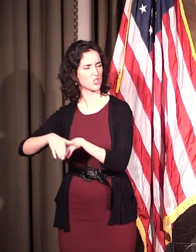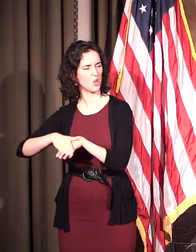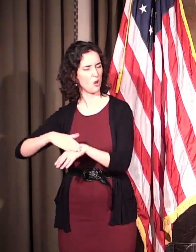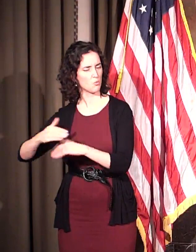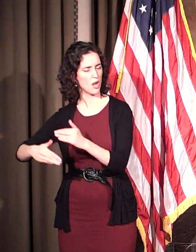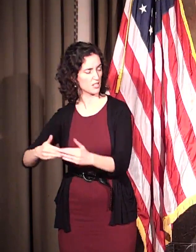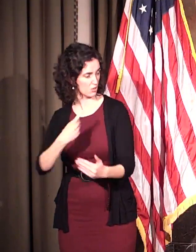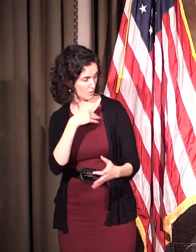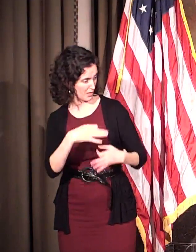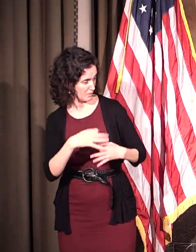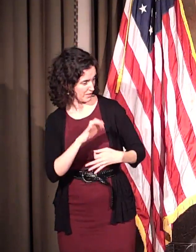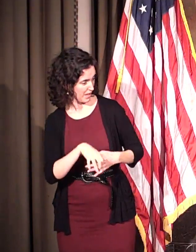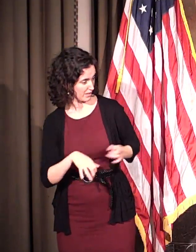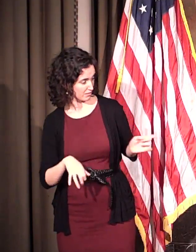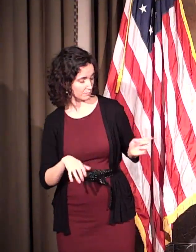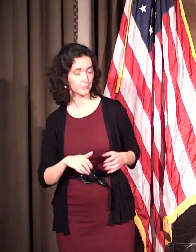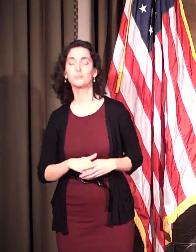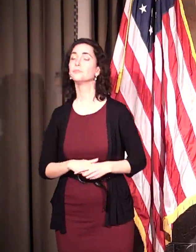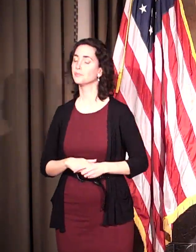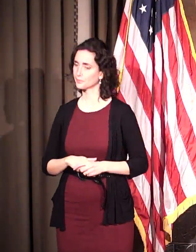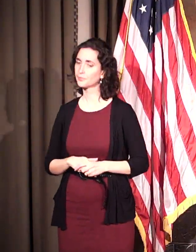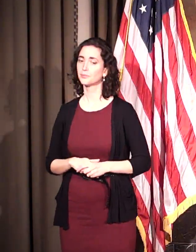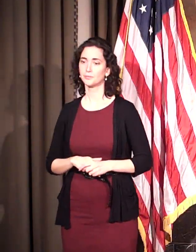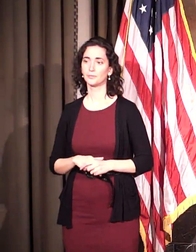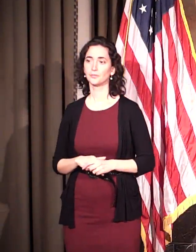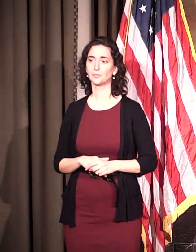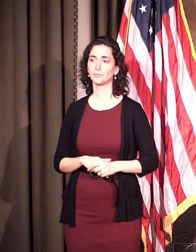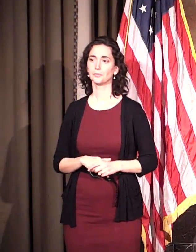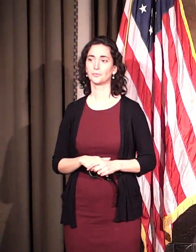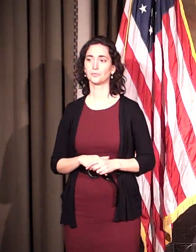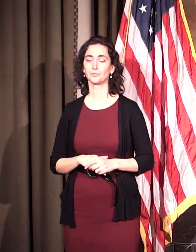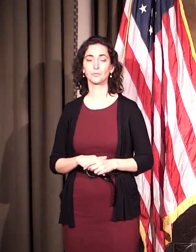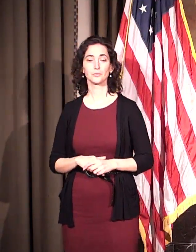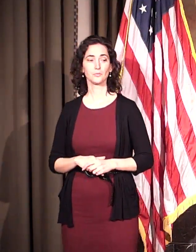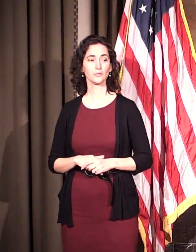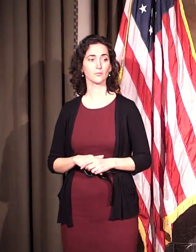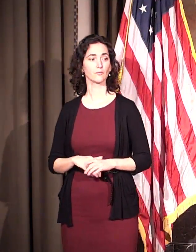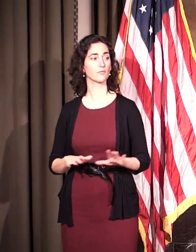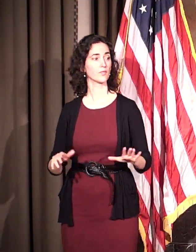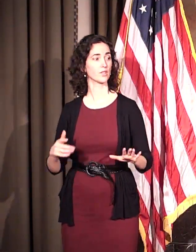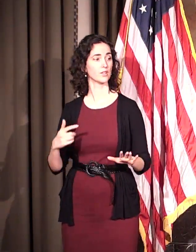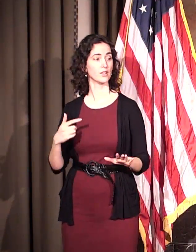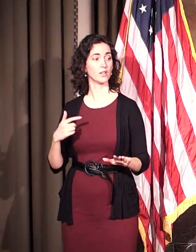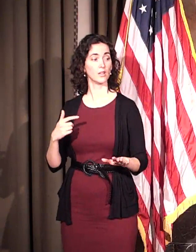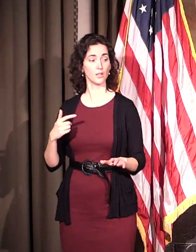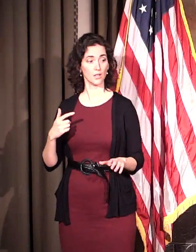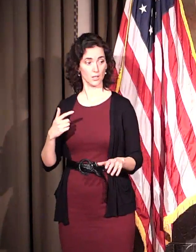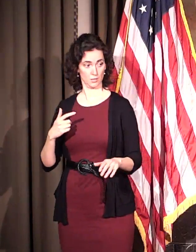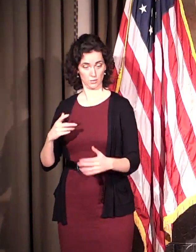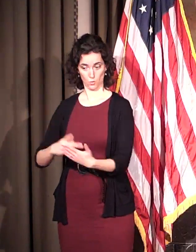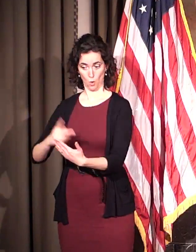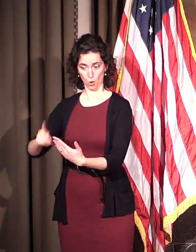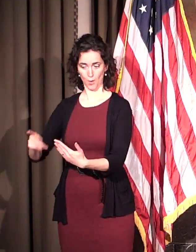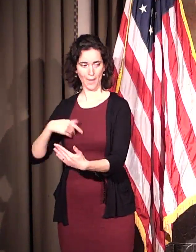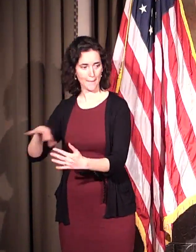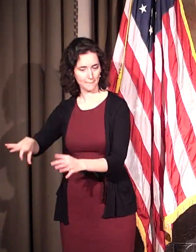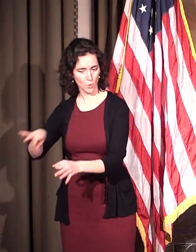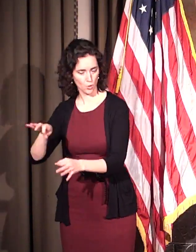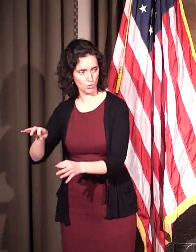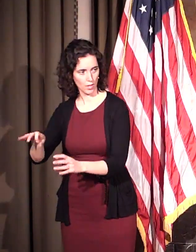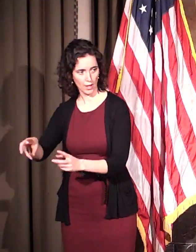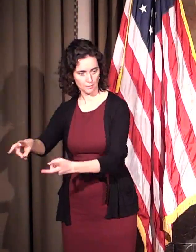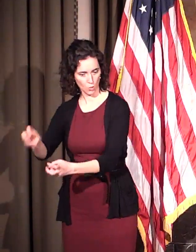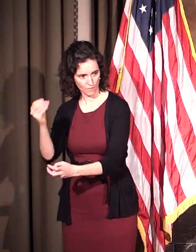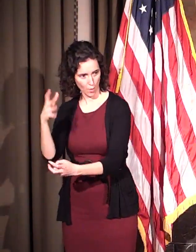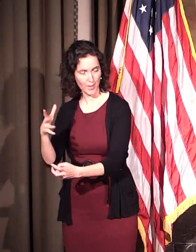about that a little bit? Yeah, the numbers were, and again, the program I'm pulling them from is on a few-day lag, so they're markedly higher